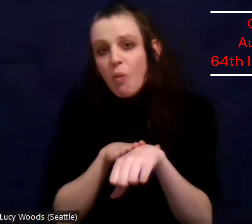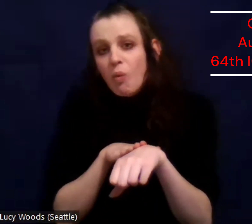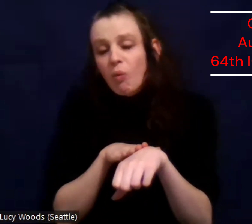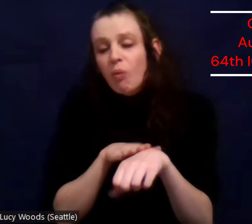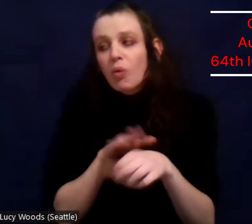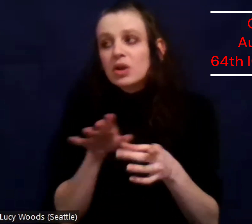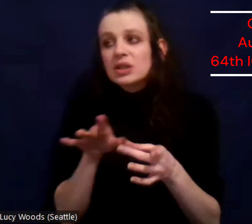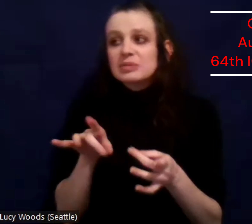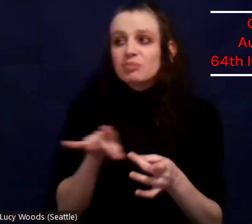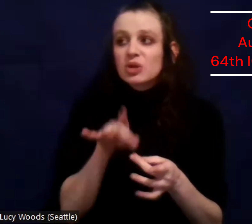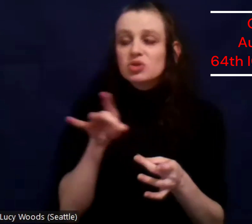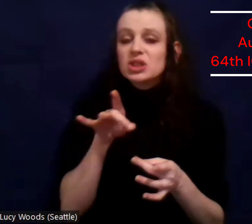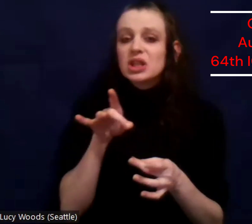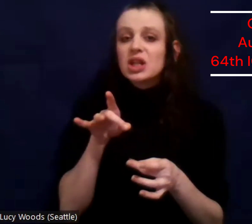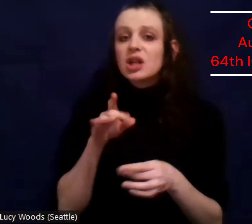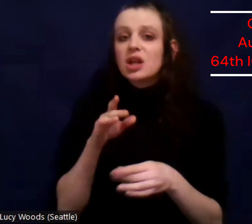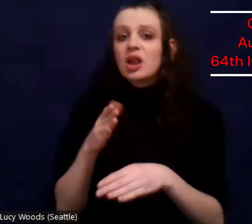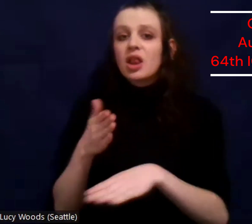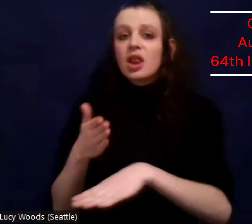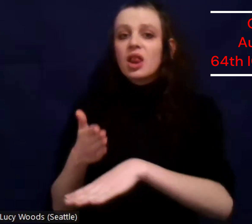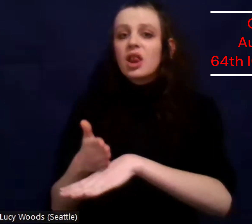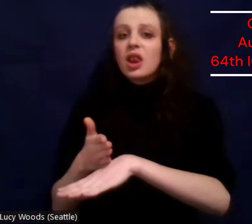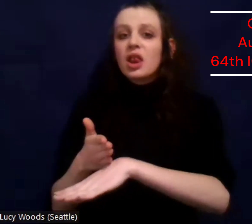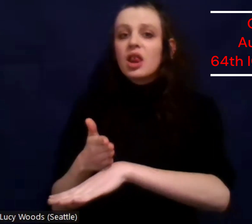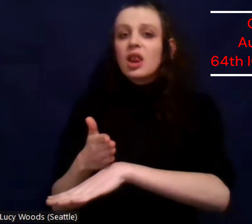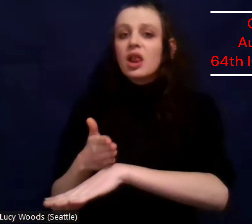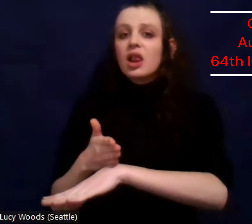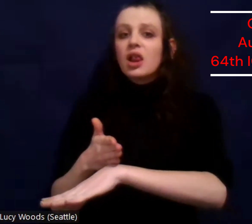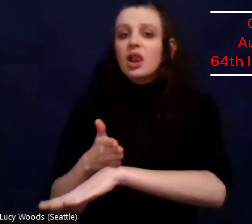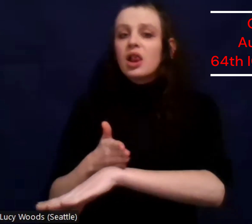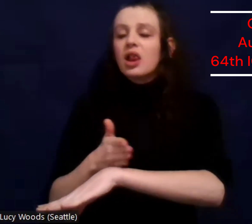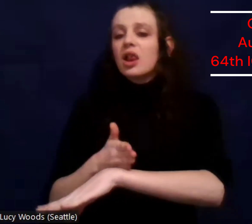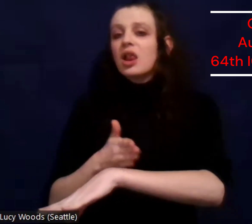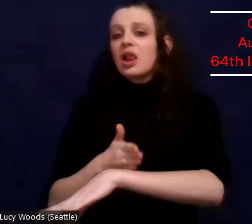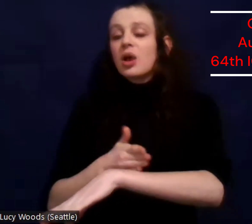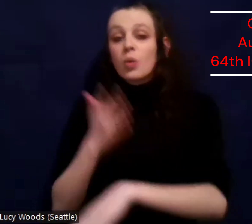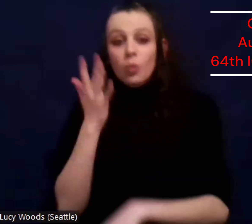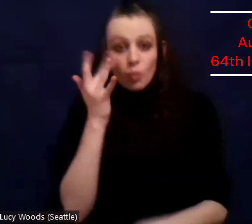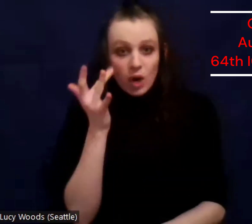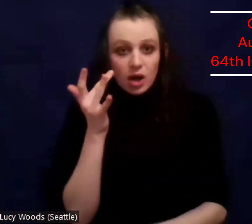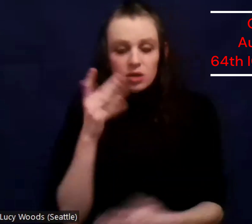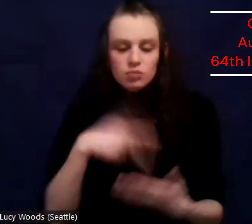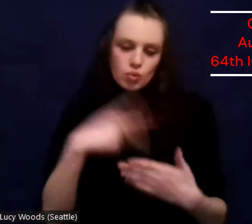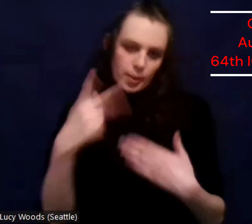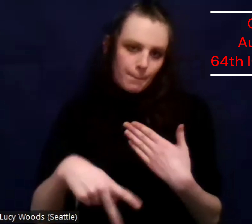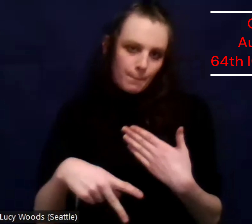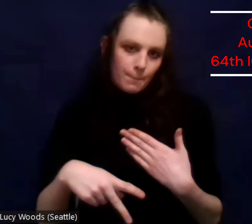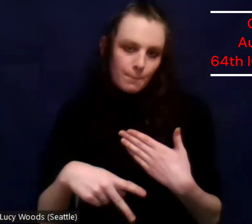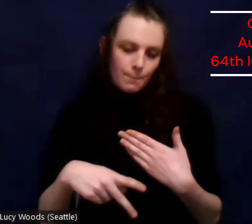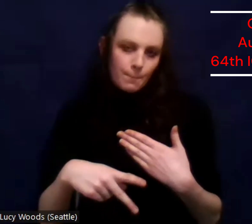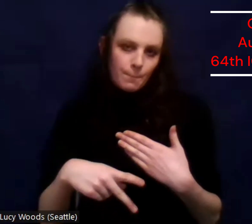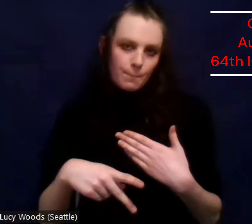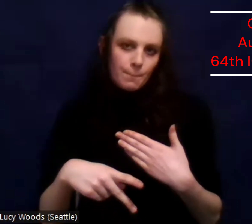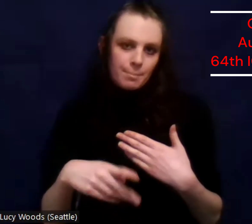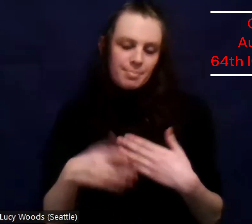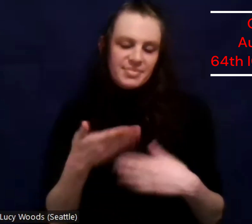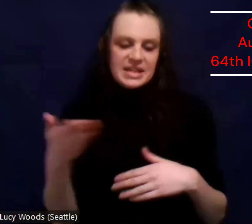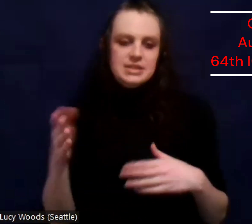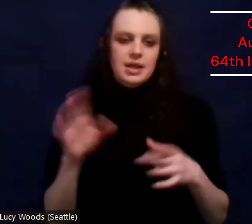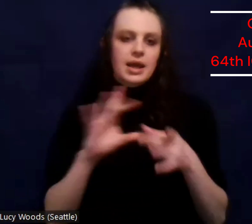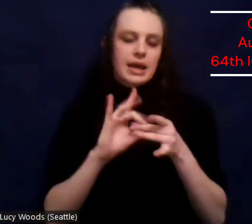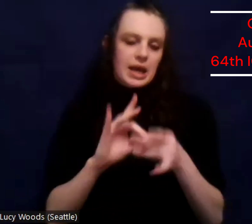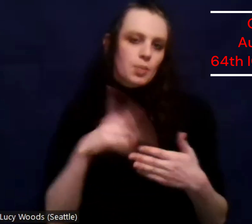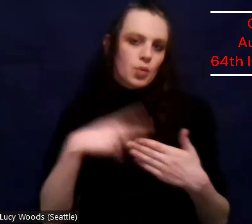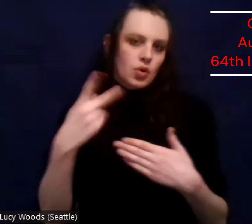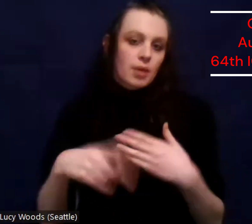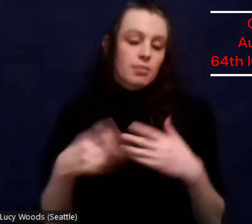spiritually inflate as a result of the program, and because of things associated with the program, like starting